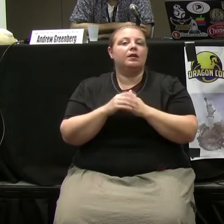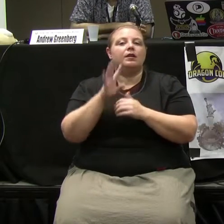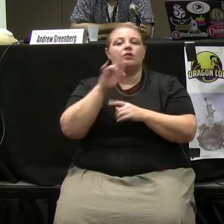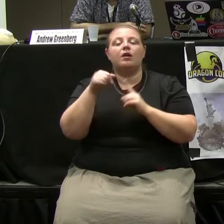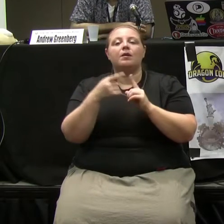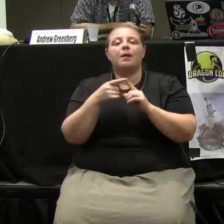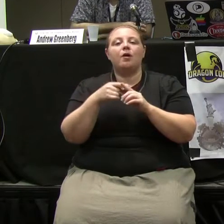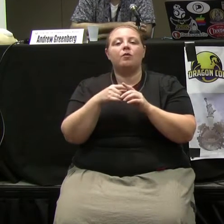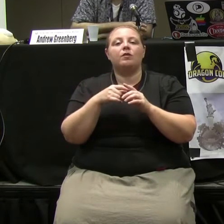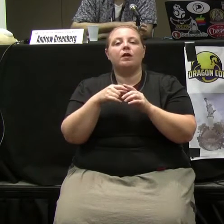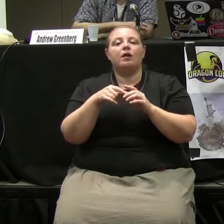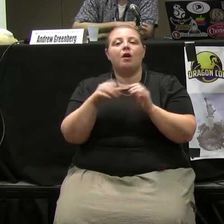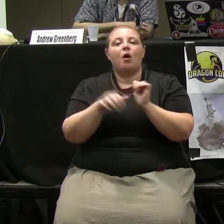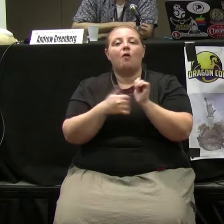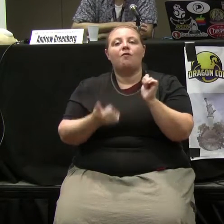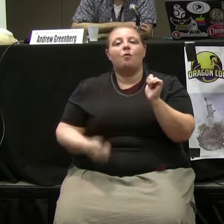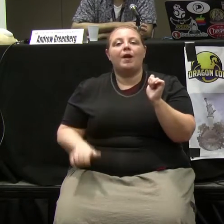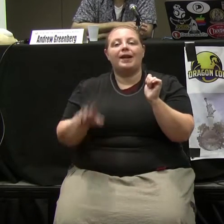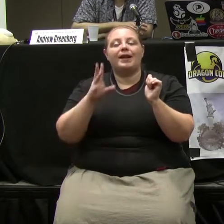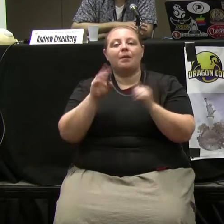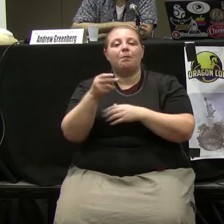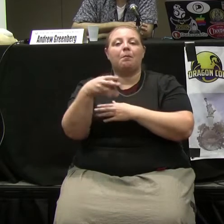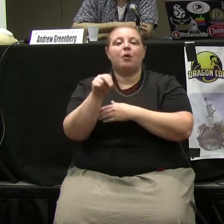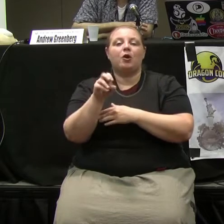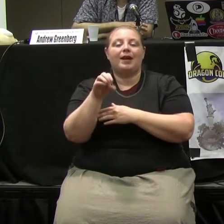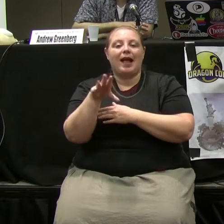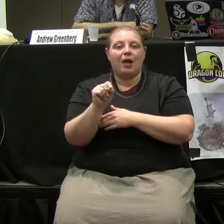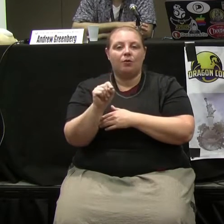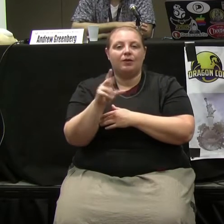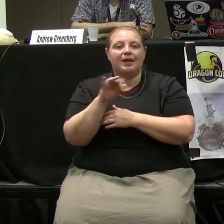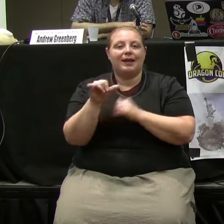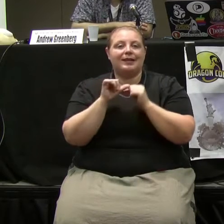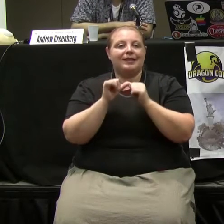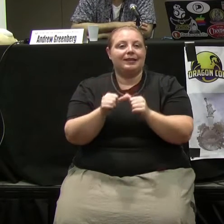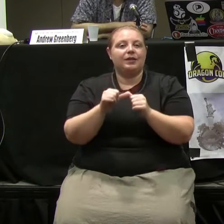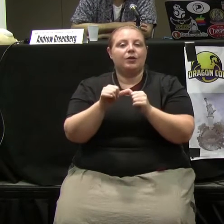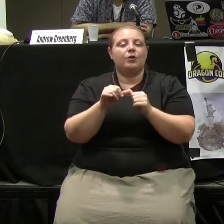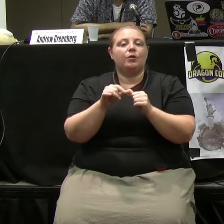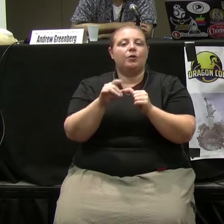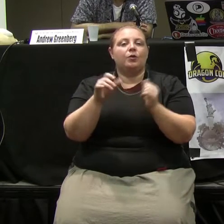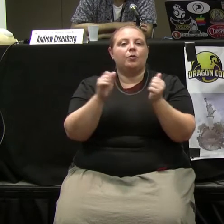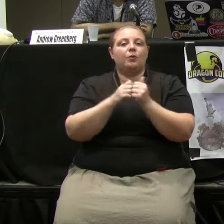avoiding burnout and staying in it for the long term for those of us who don't have a lot of free time?